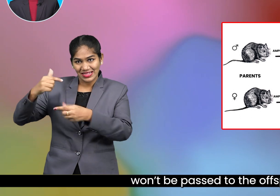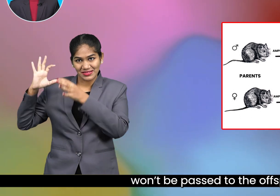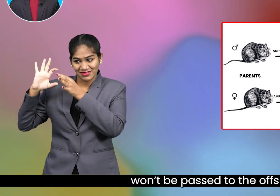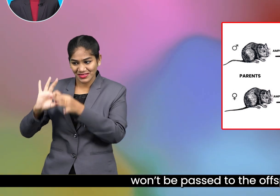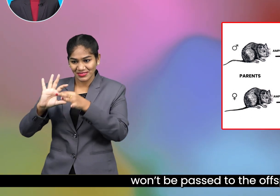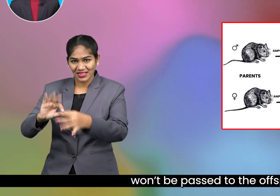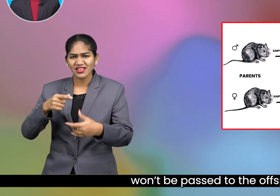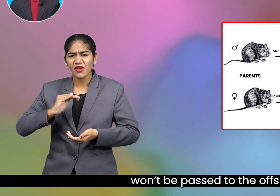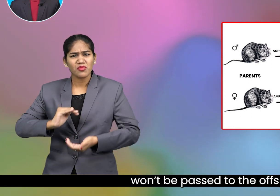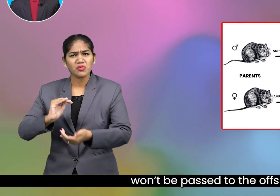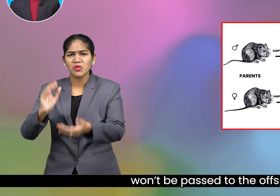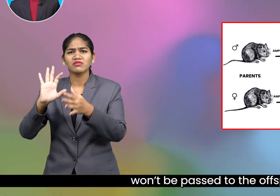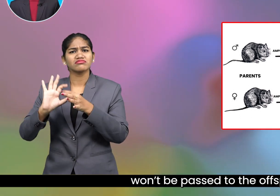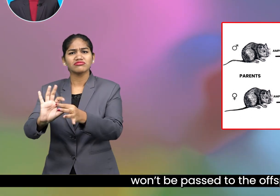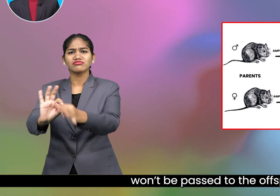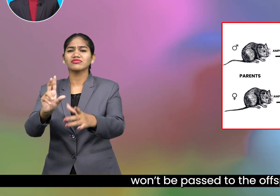offspring.